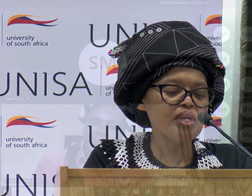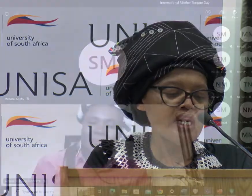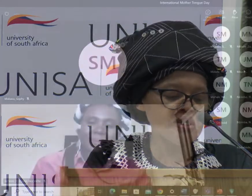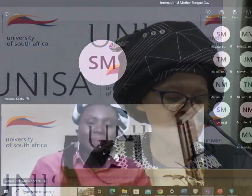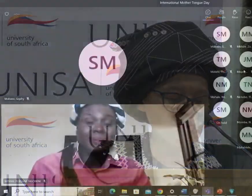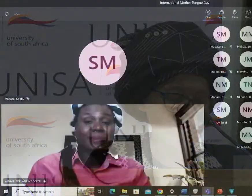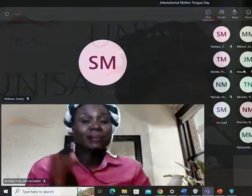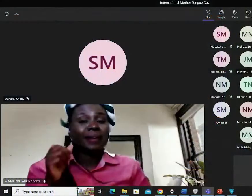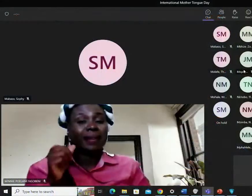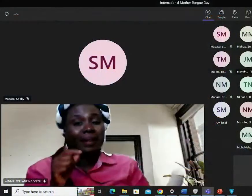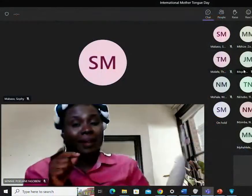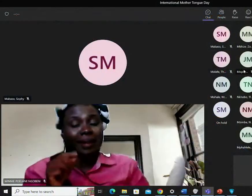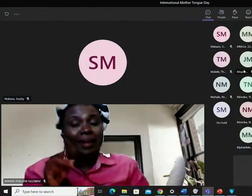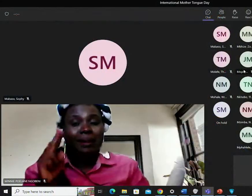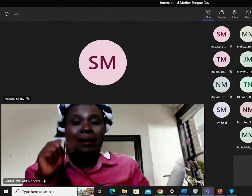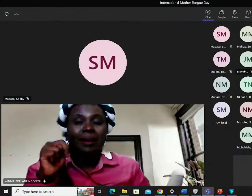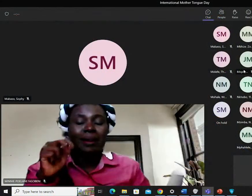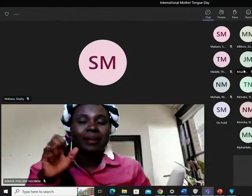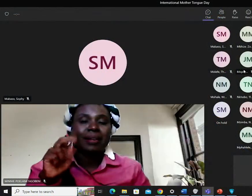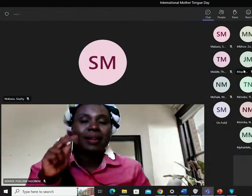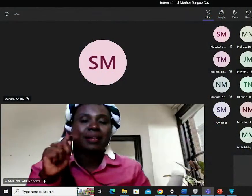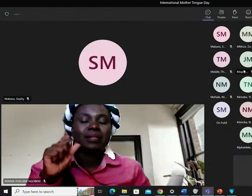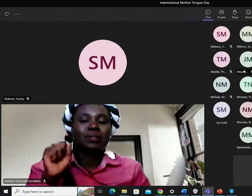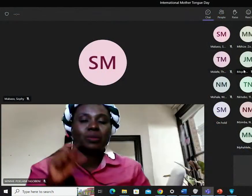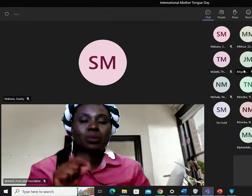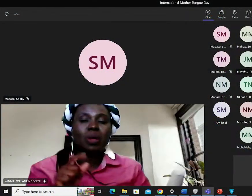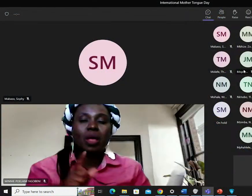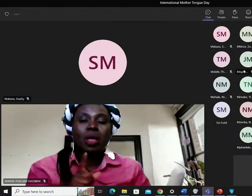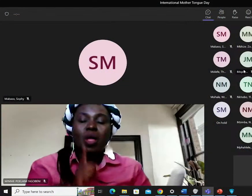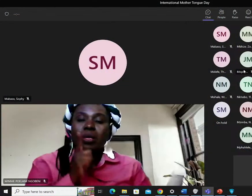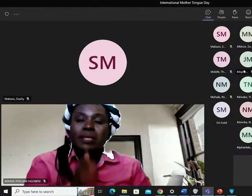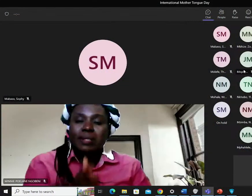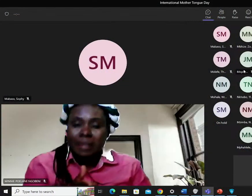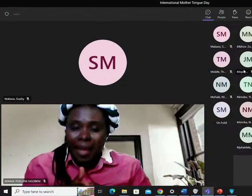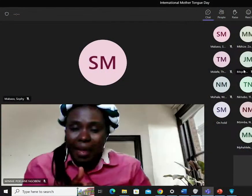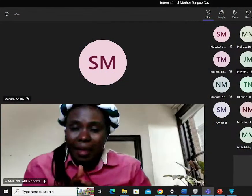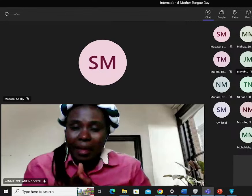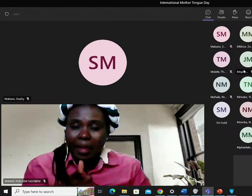Njengokuba uneliswa ebelapha watsho ukuba